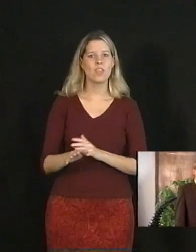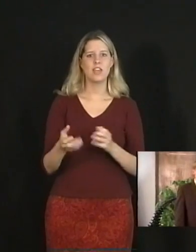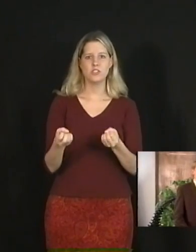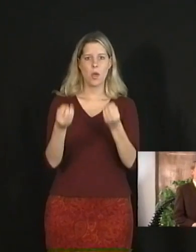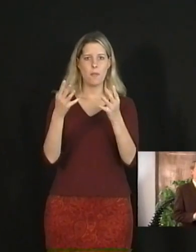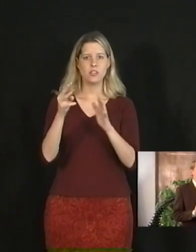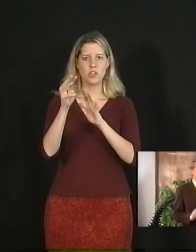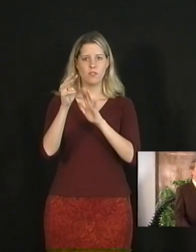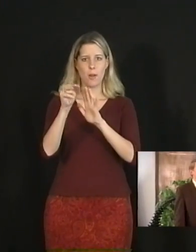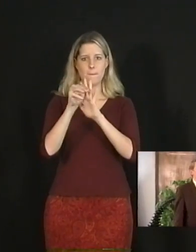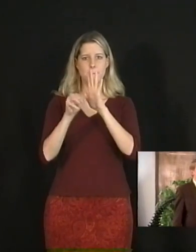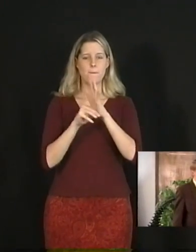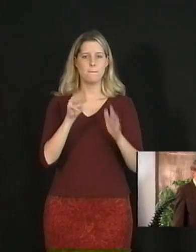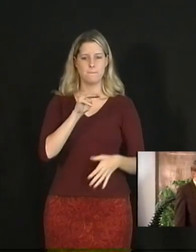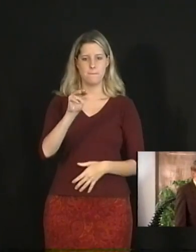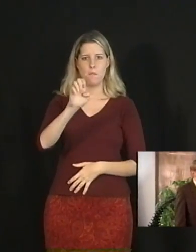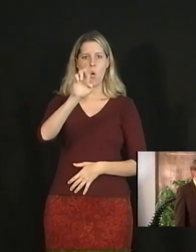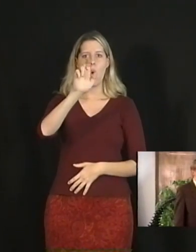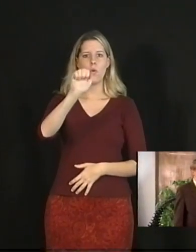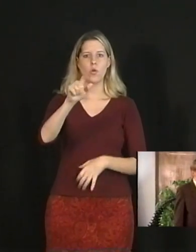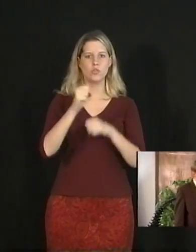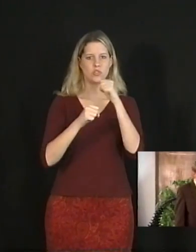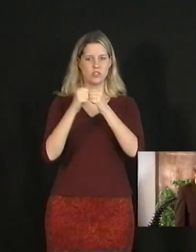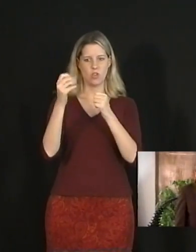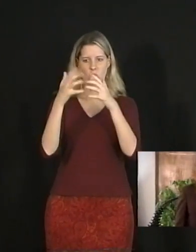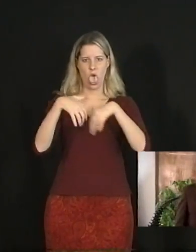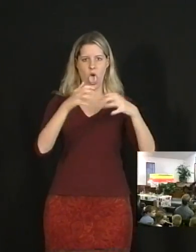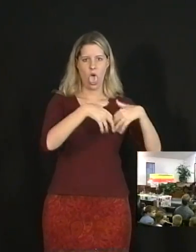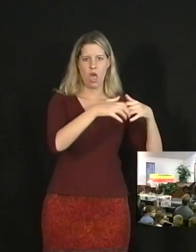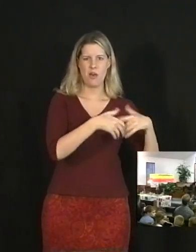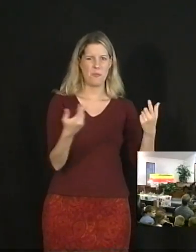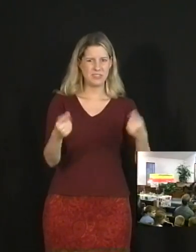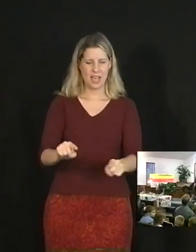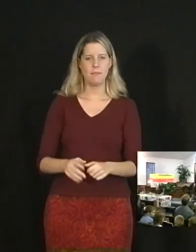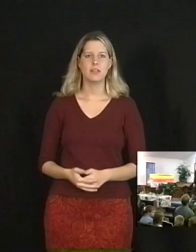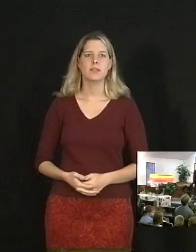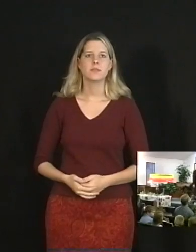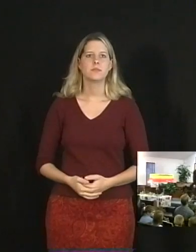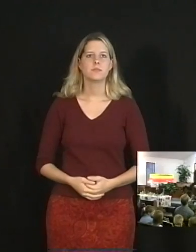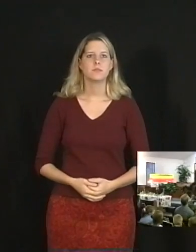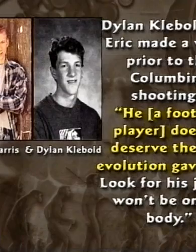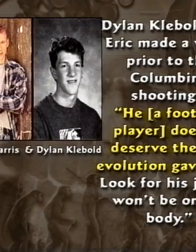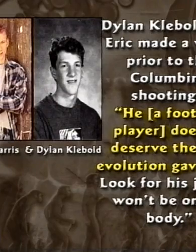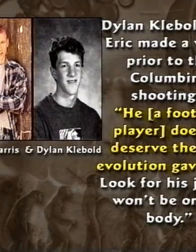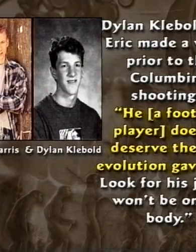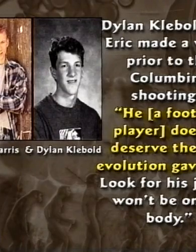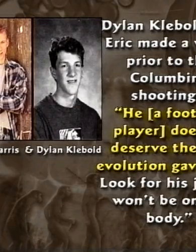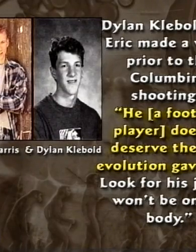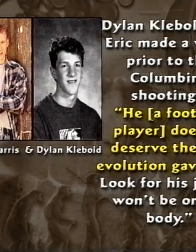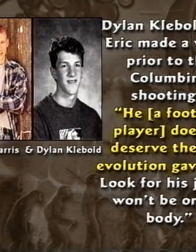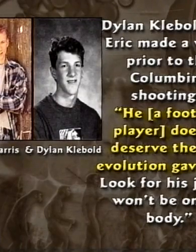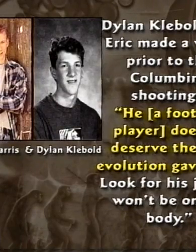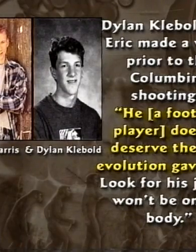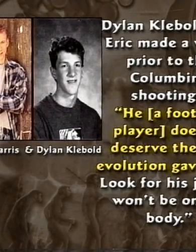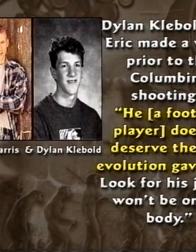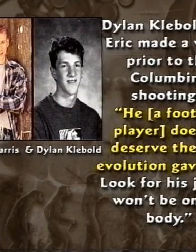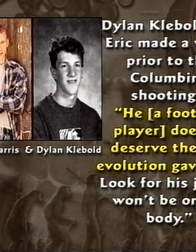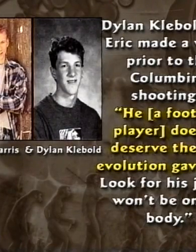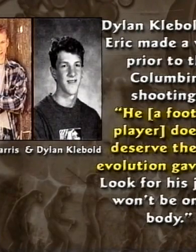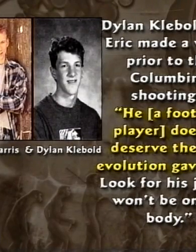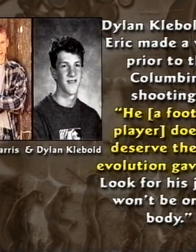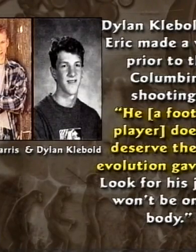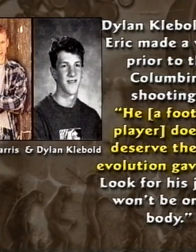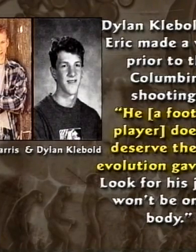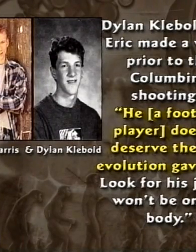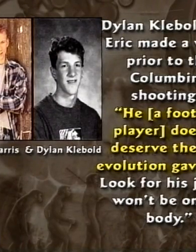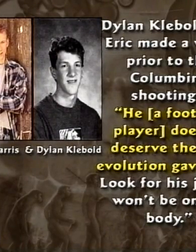moral structure is just simply unraveling. What on earth is happening? Dylan and Eric Harris and Dylan